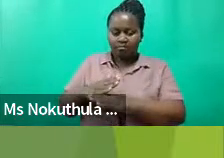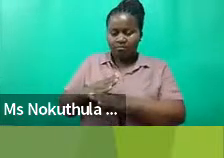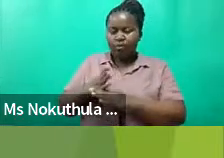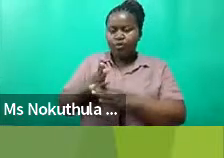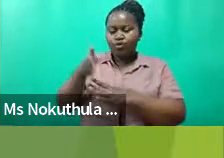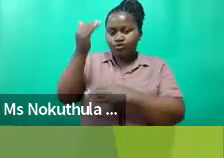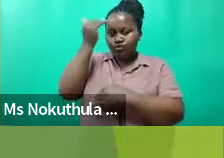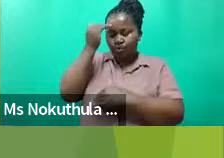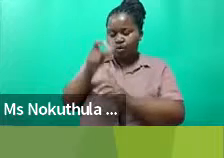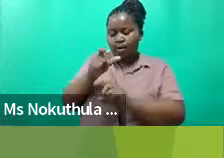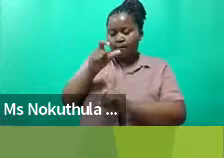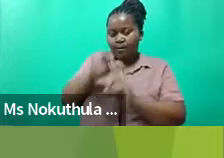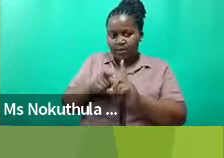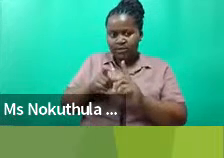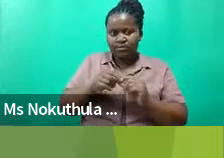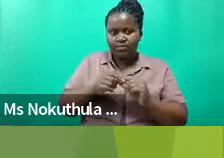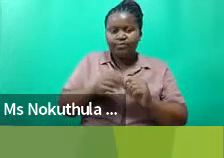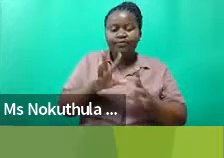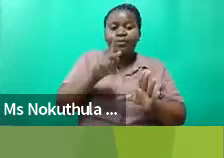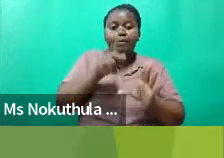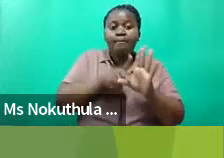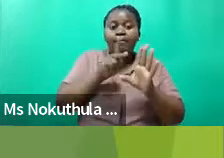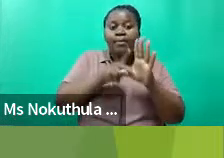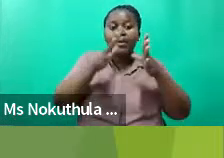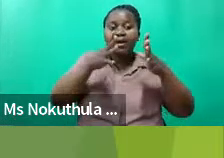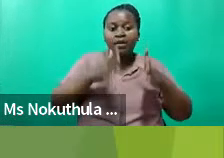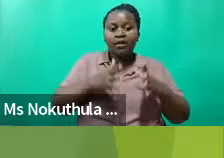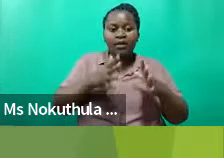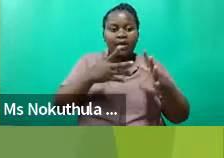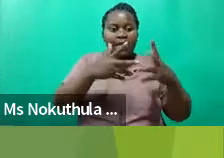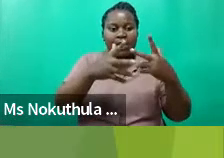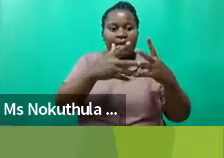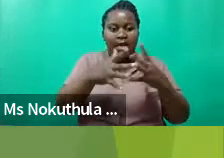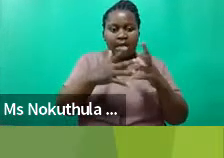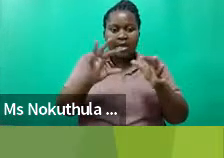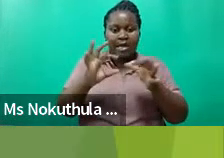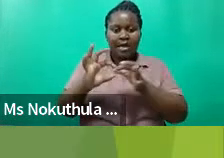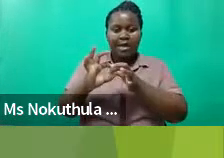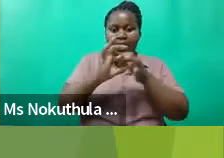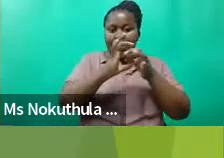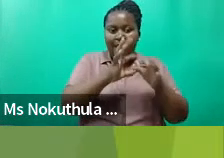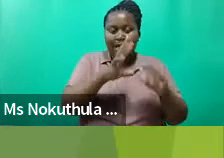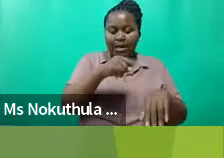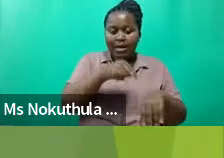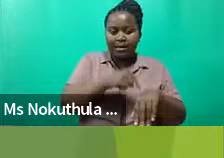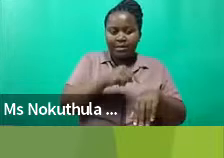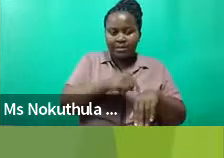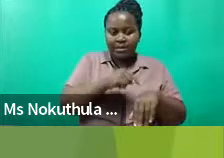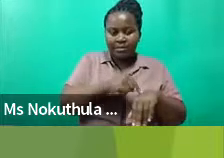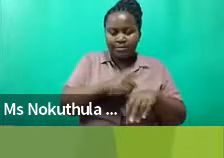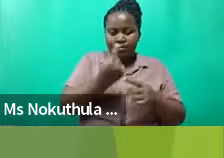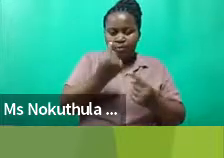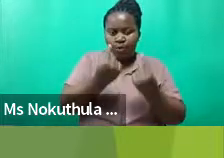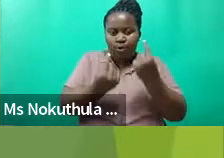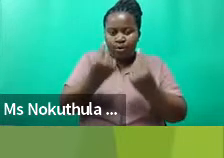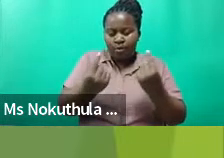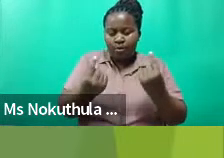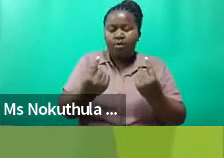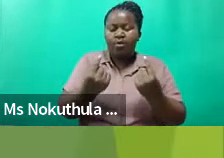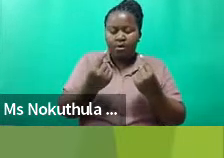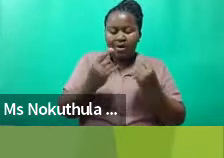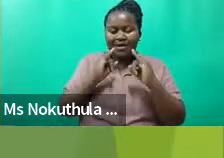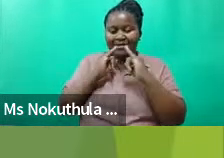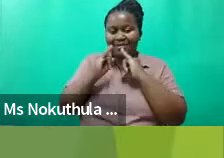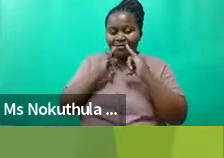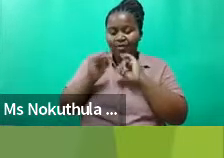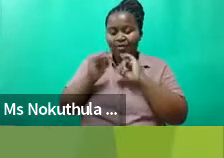disability. Participants who were not in any relationship at the time of the one-on-one interview also expressed